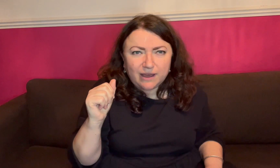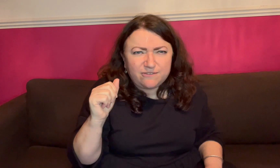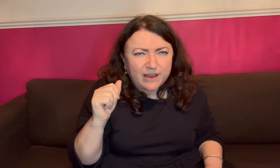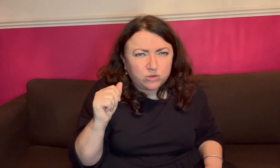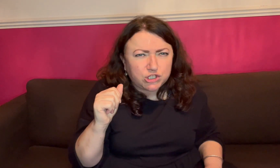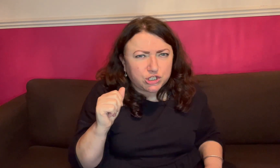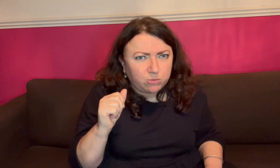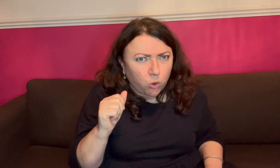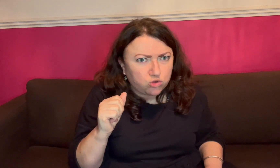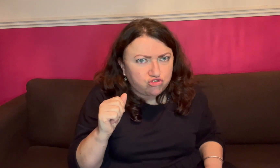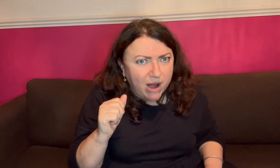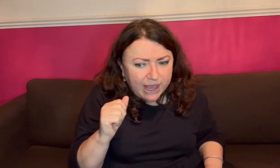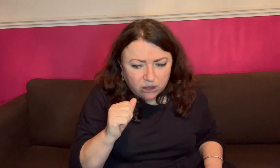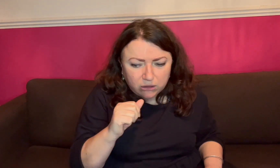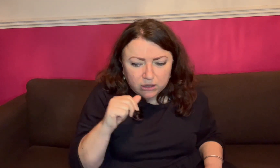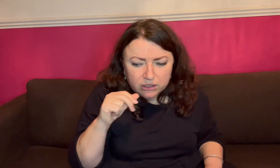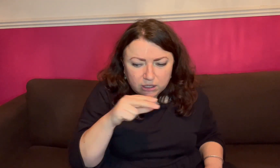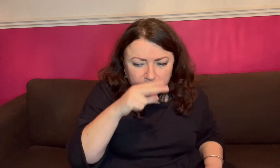found a small trail.